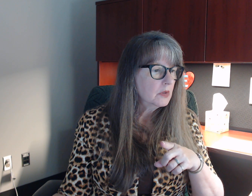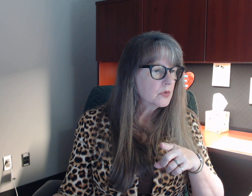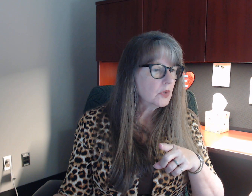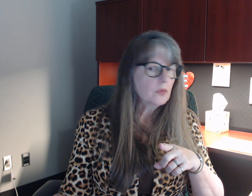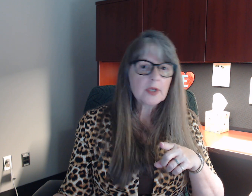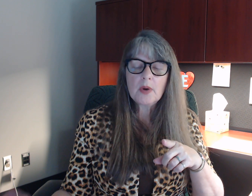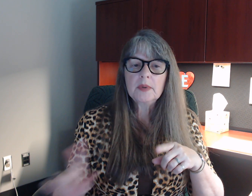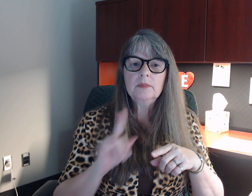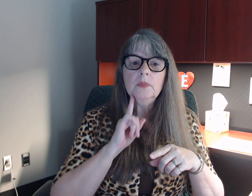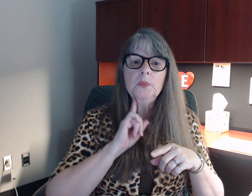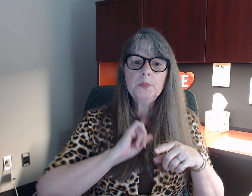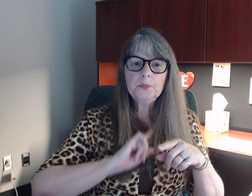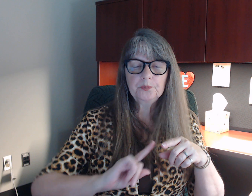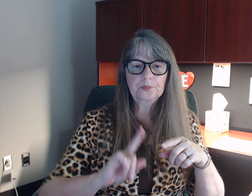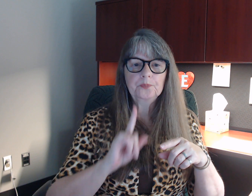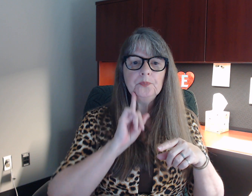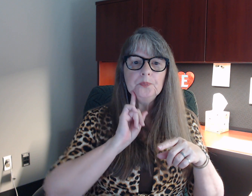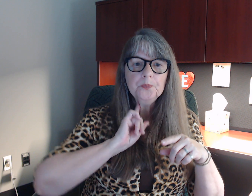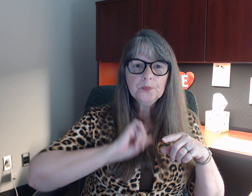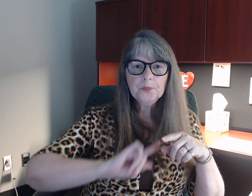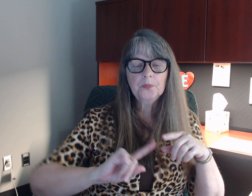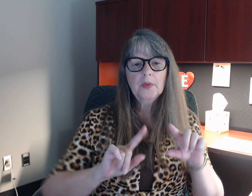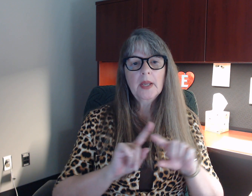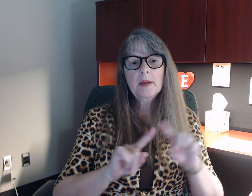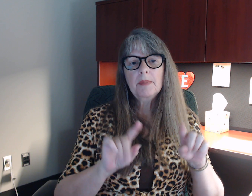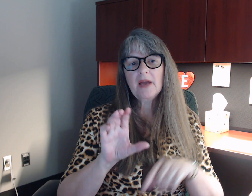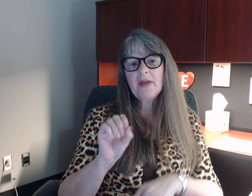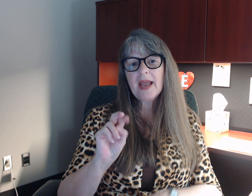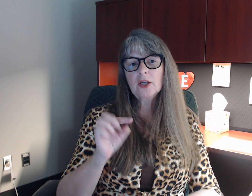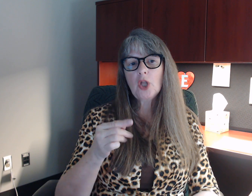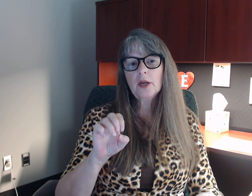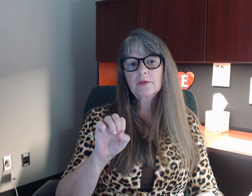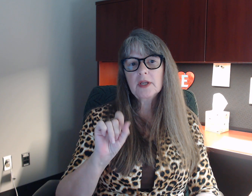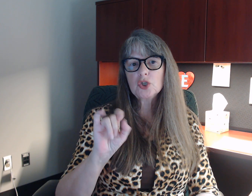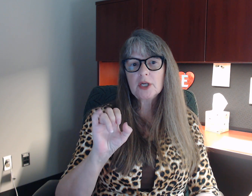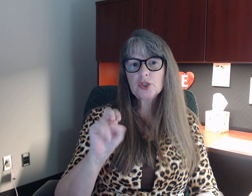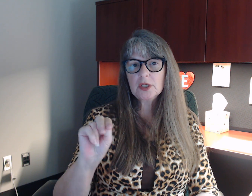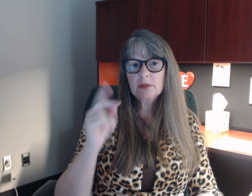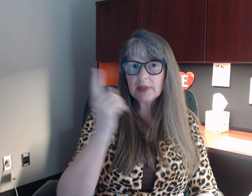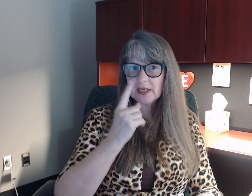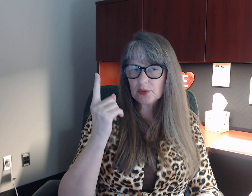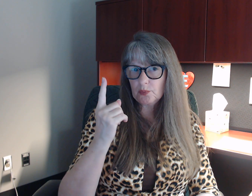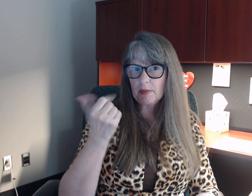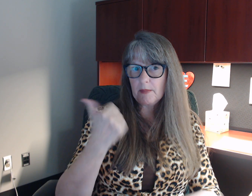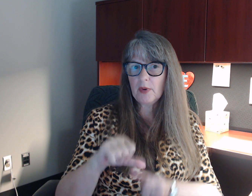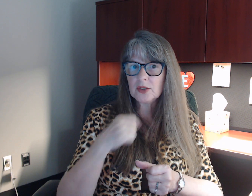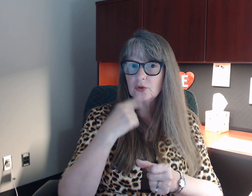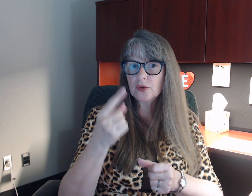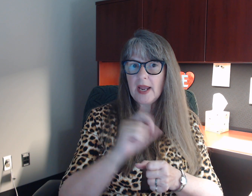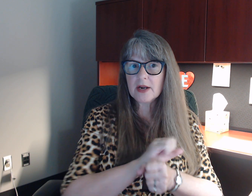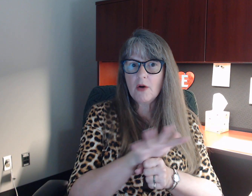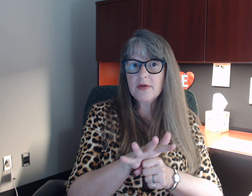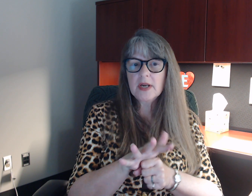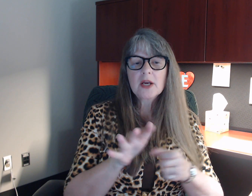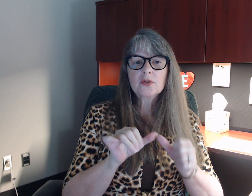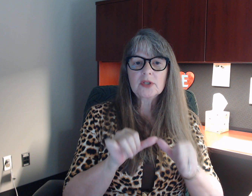So that's why I went. But I've had a lot of congestion because remember I told you I had COVID, so I still have